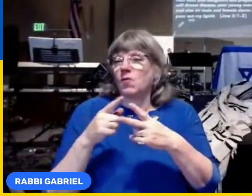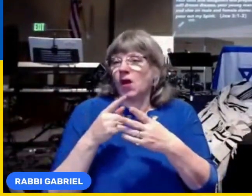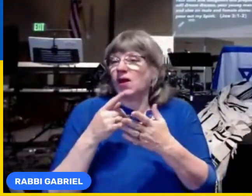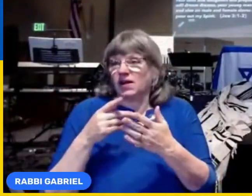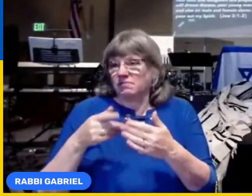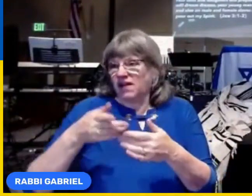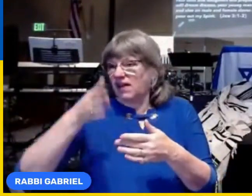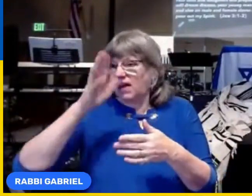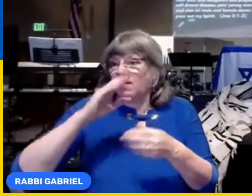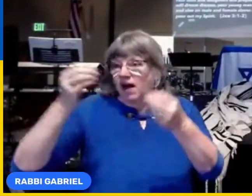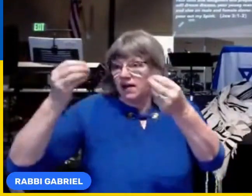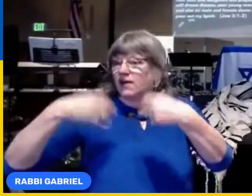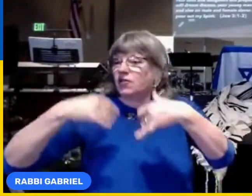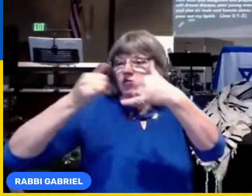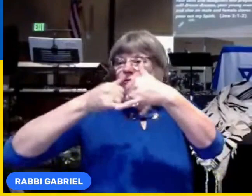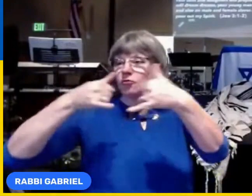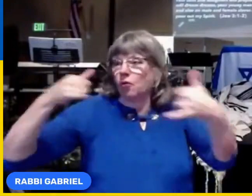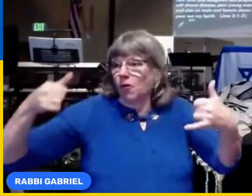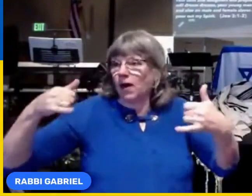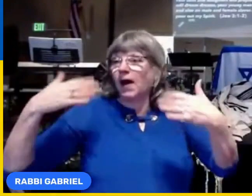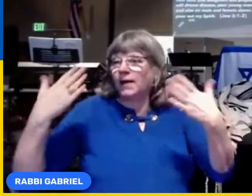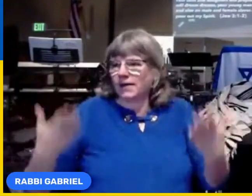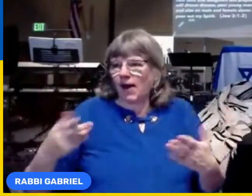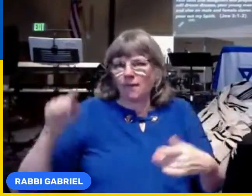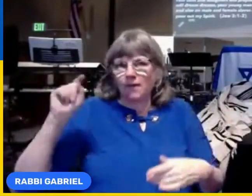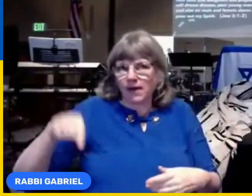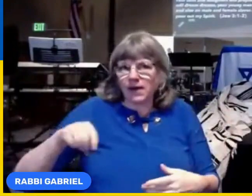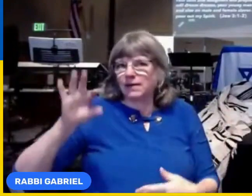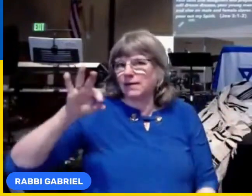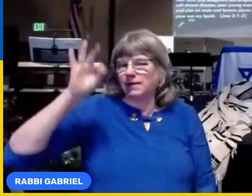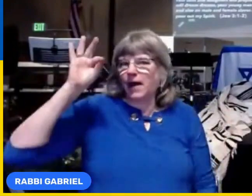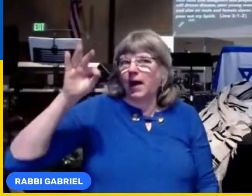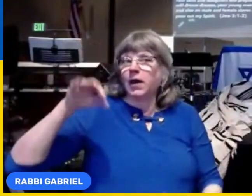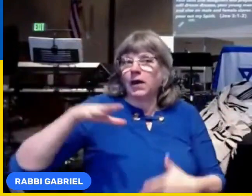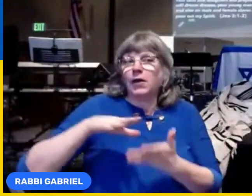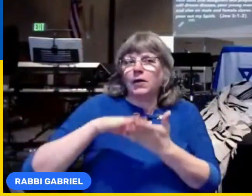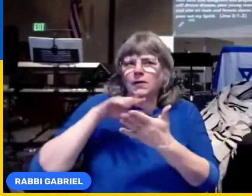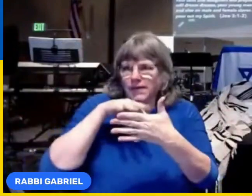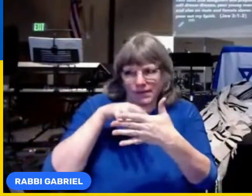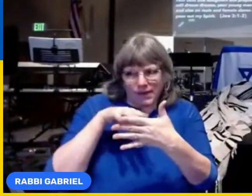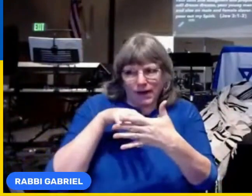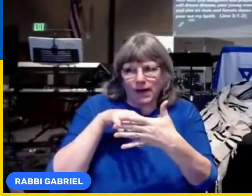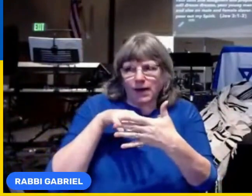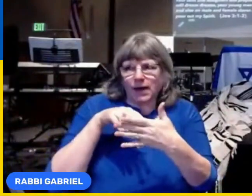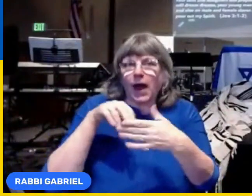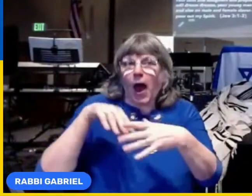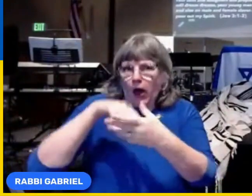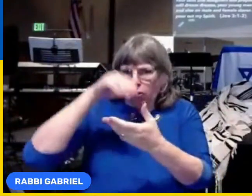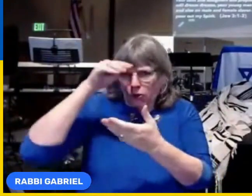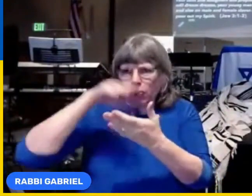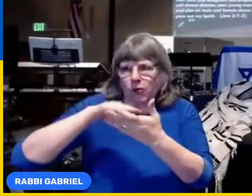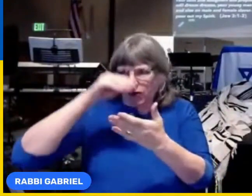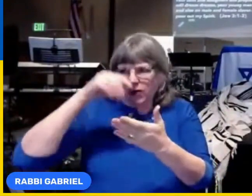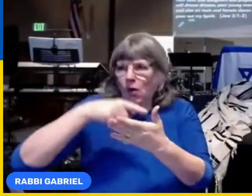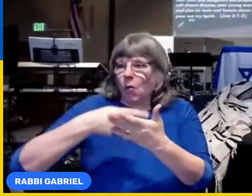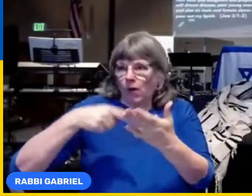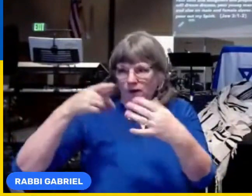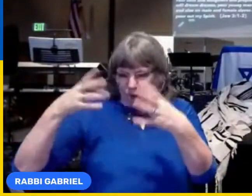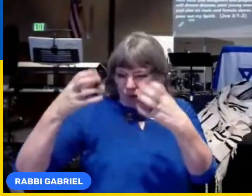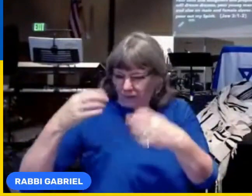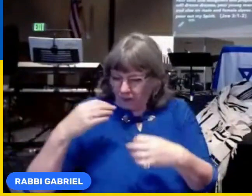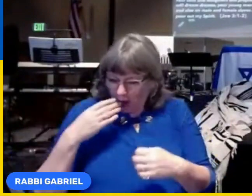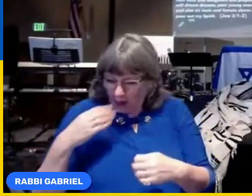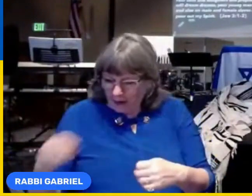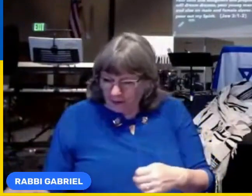needed now is that we allow Hashem to put our heart in the right place. All that is needed is that we